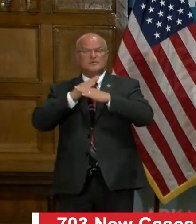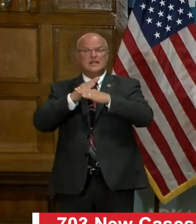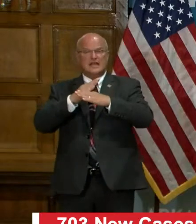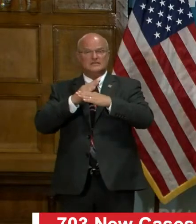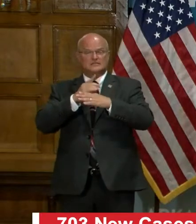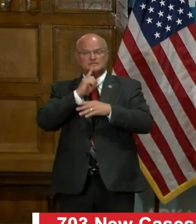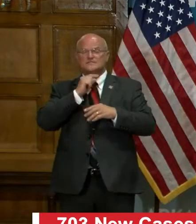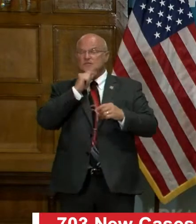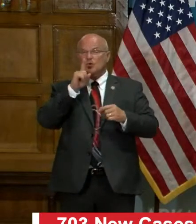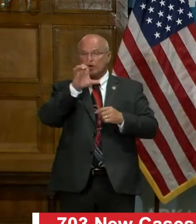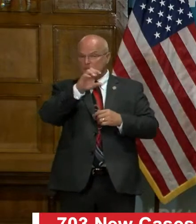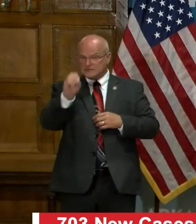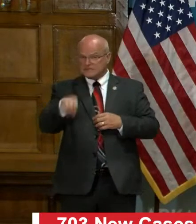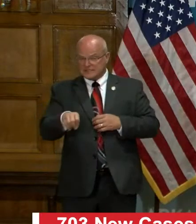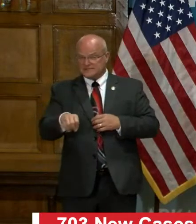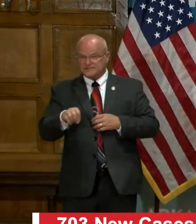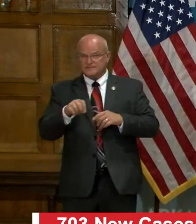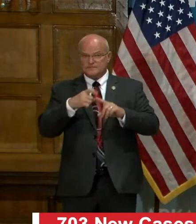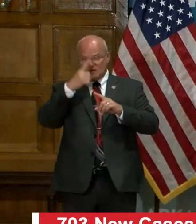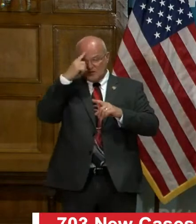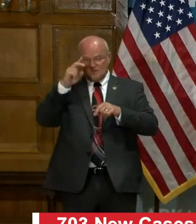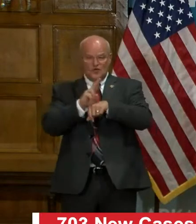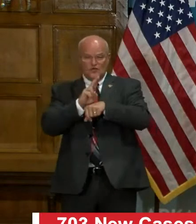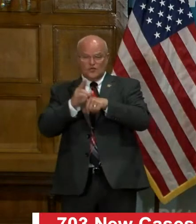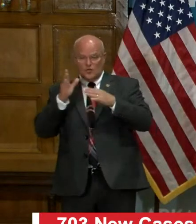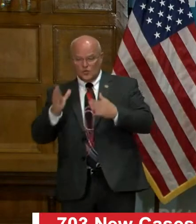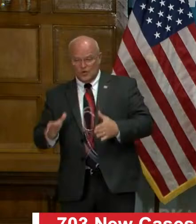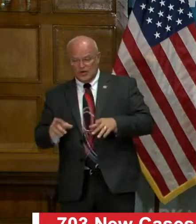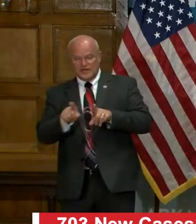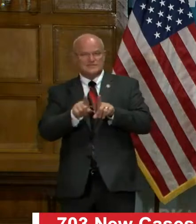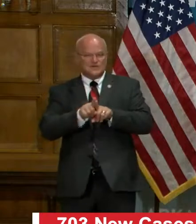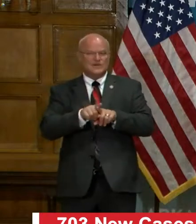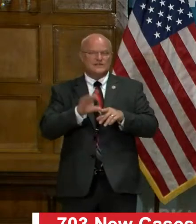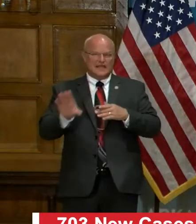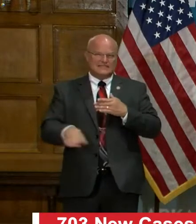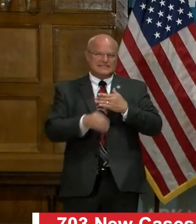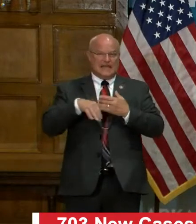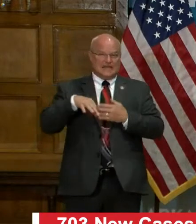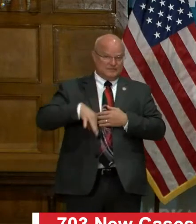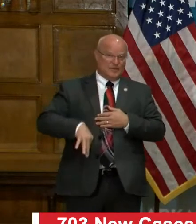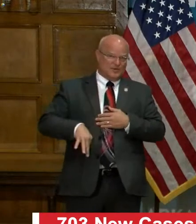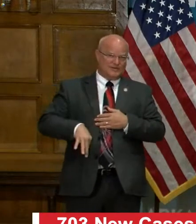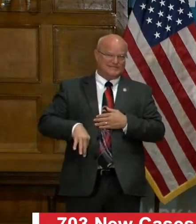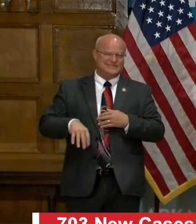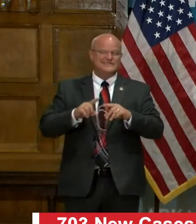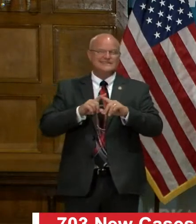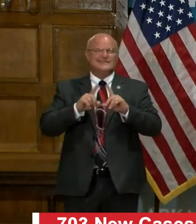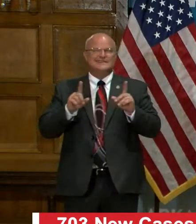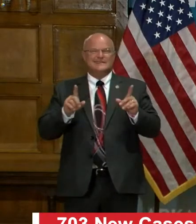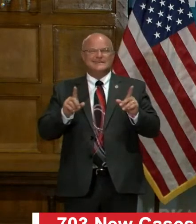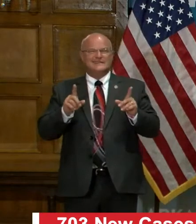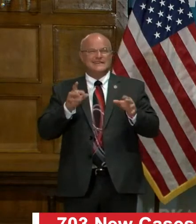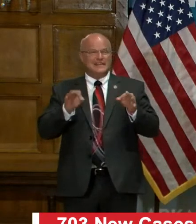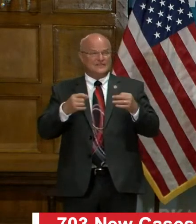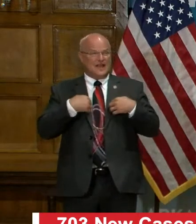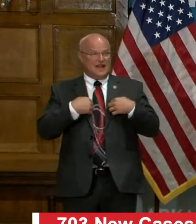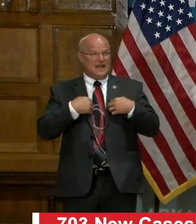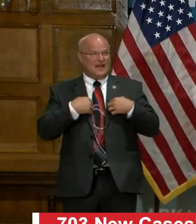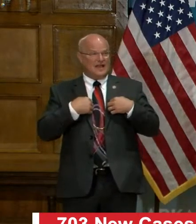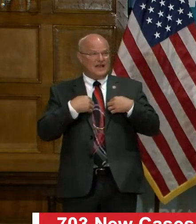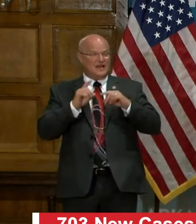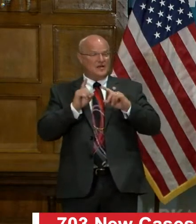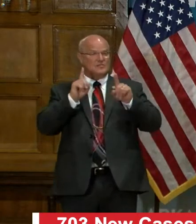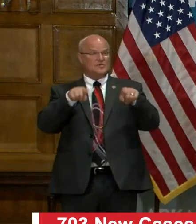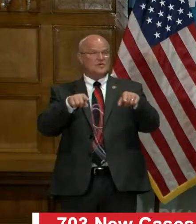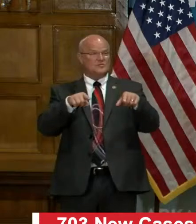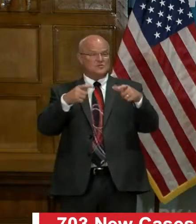protection, certainly not 100% for the wearer as well, so that's an added bonus. But if I were going to go